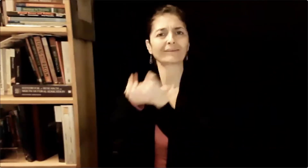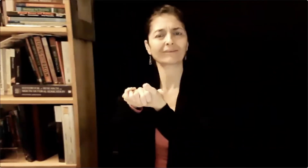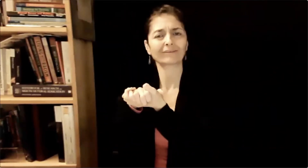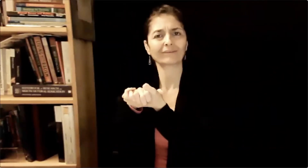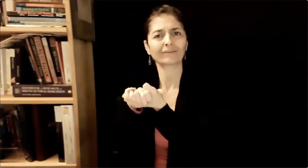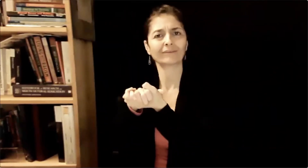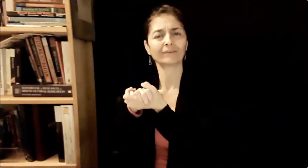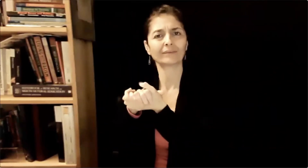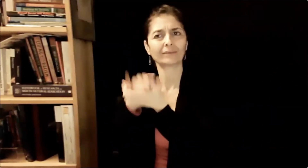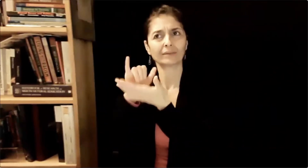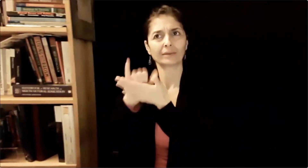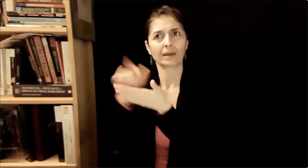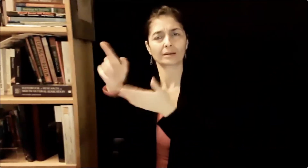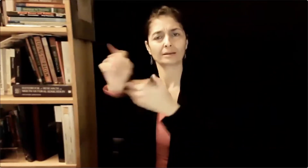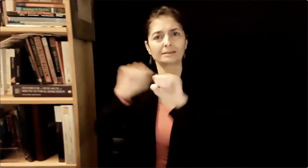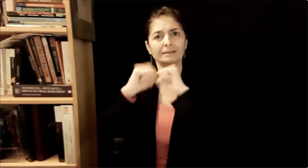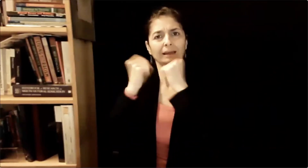society holds for certain groups.